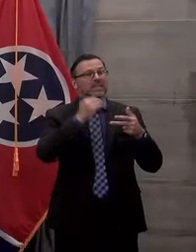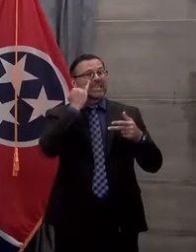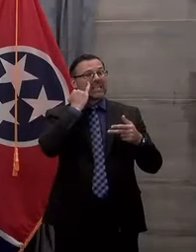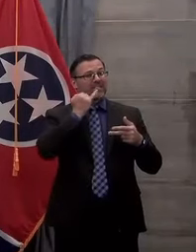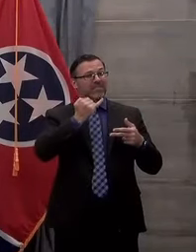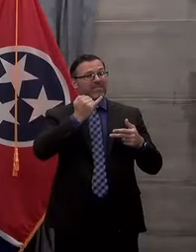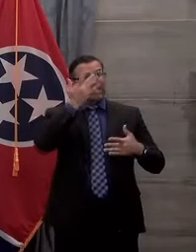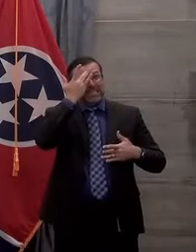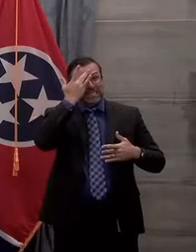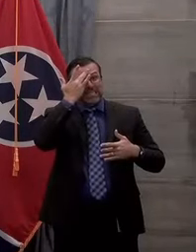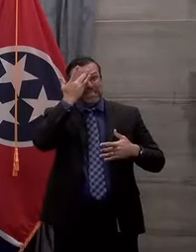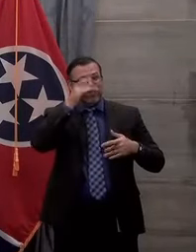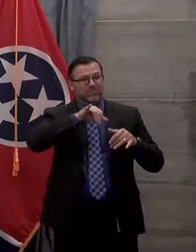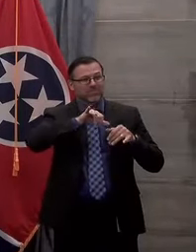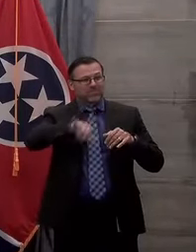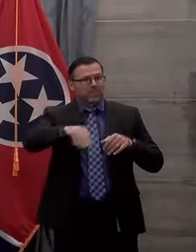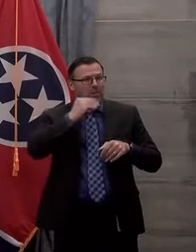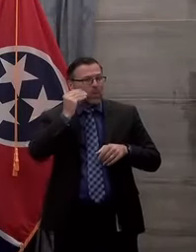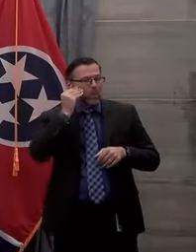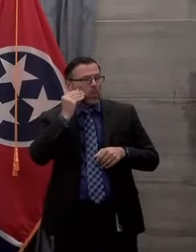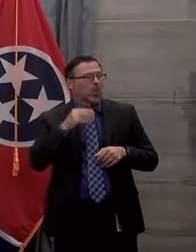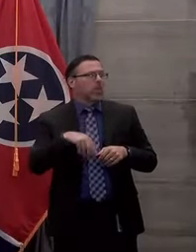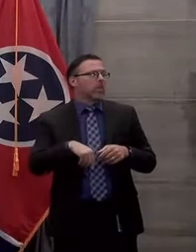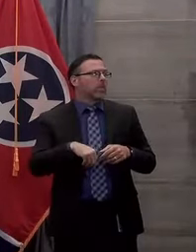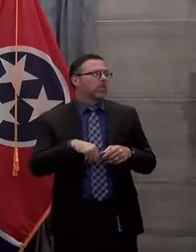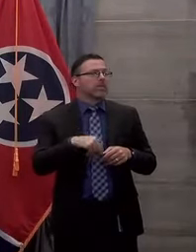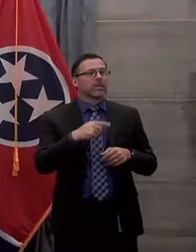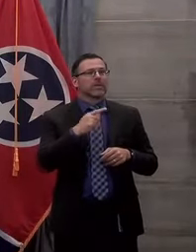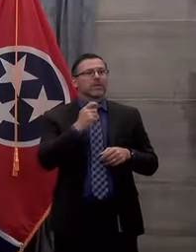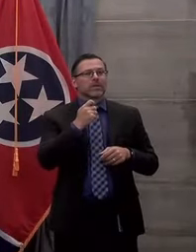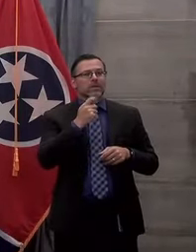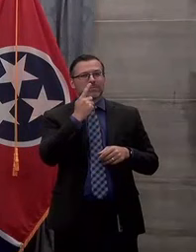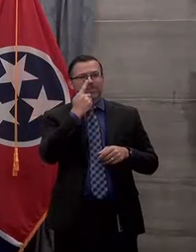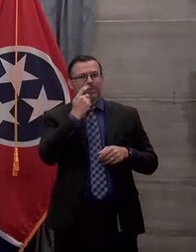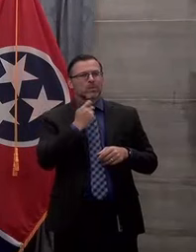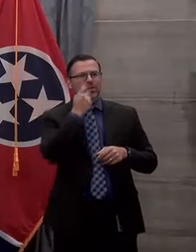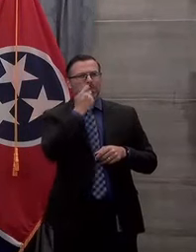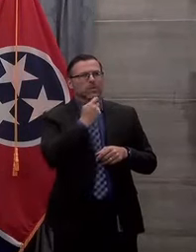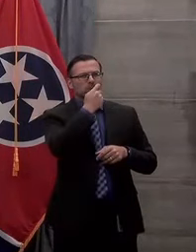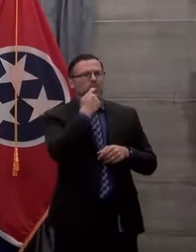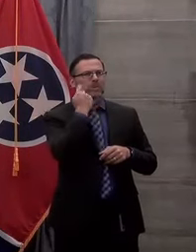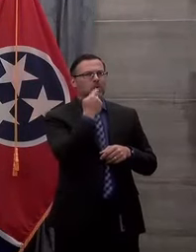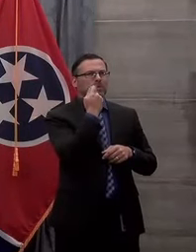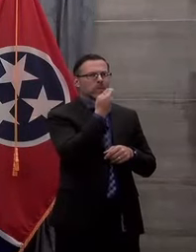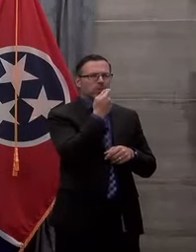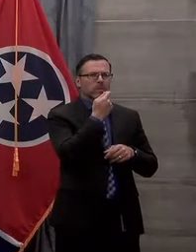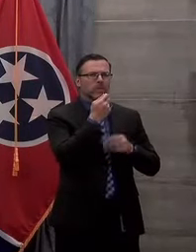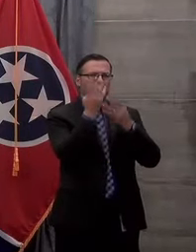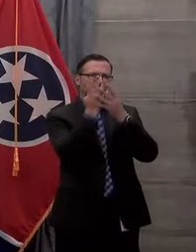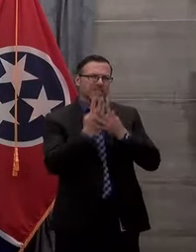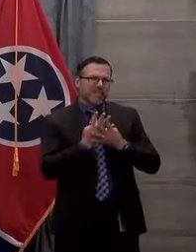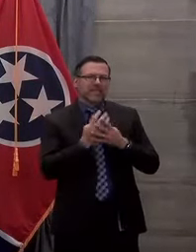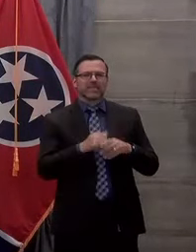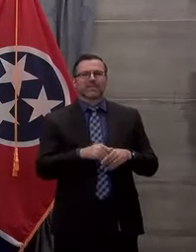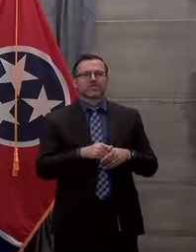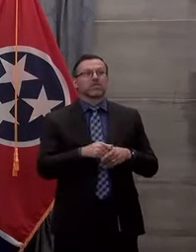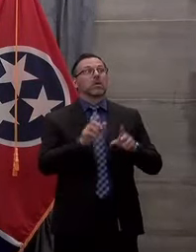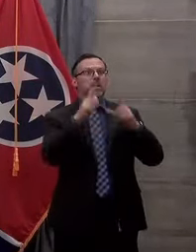sick, getting a test, which is incredibly important for Tennesseans to remember, wearing a